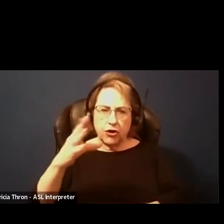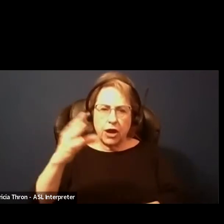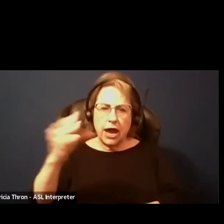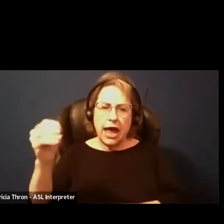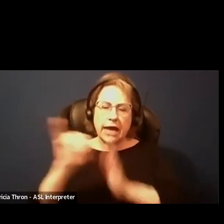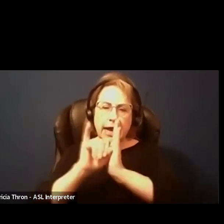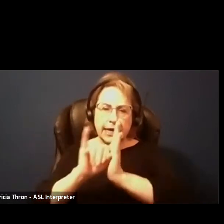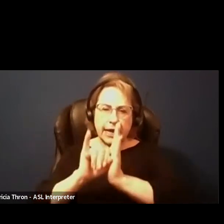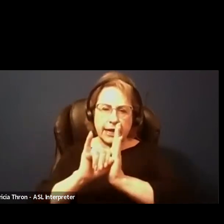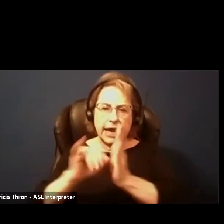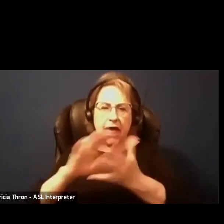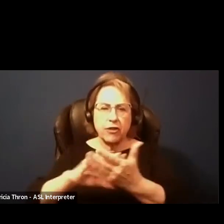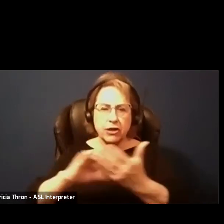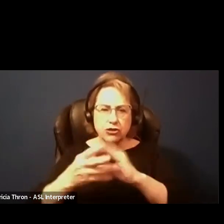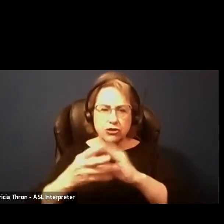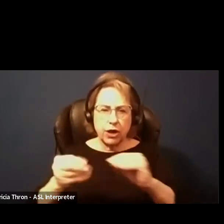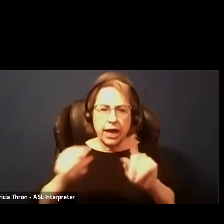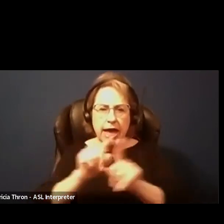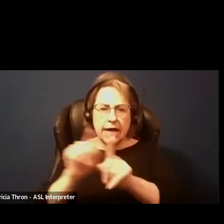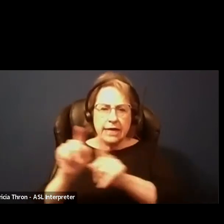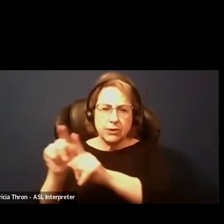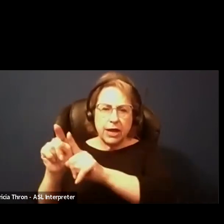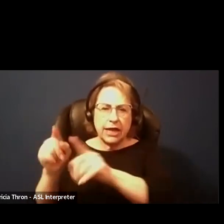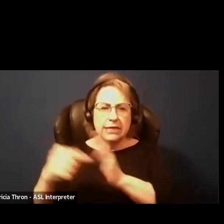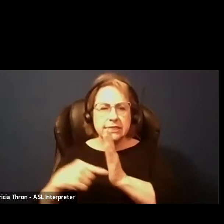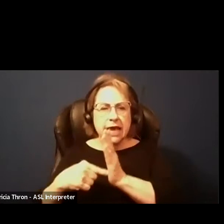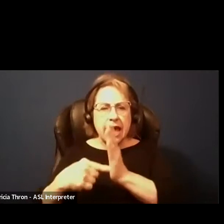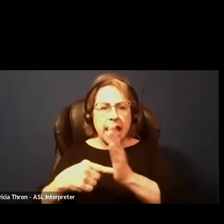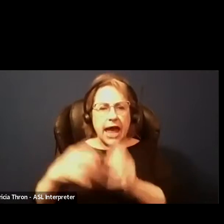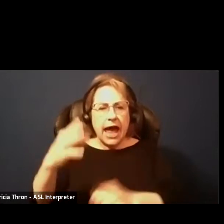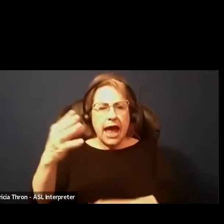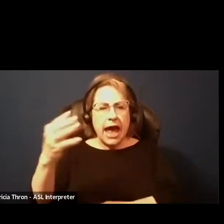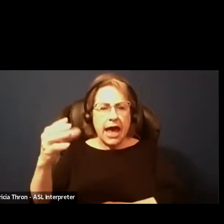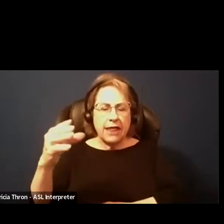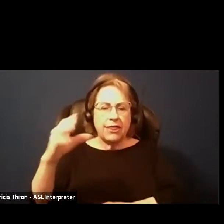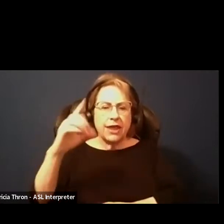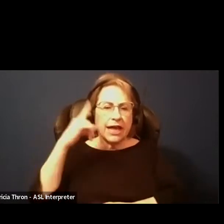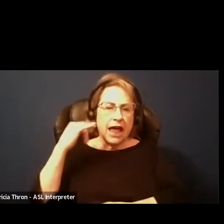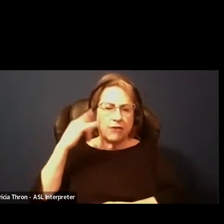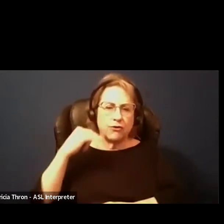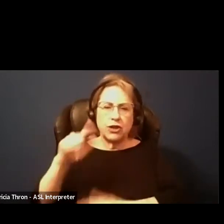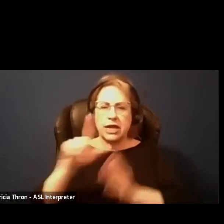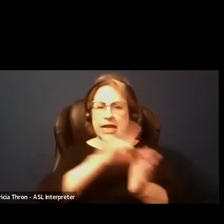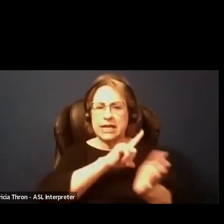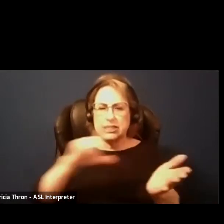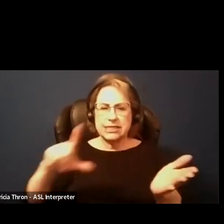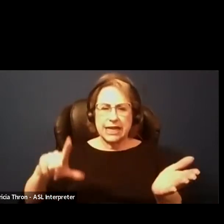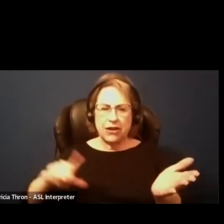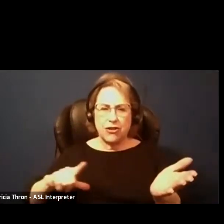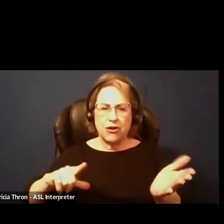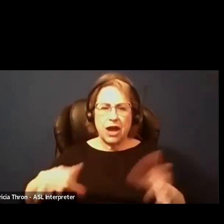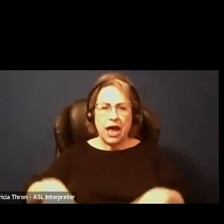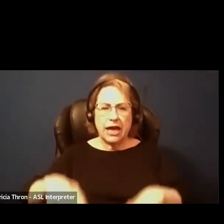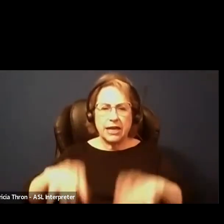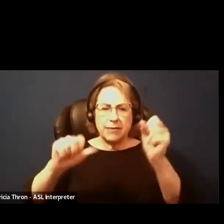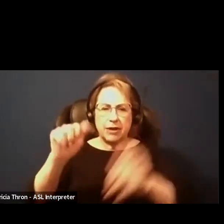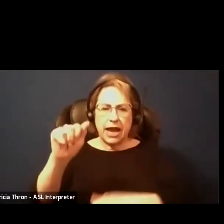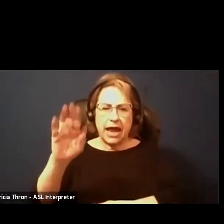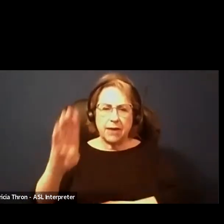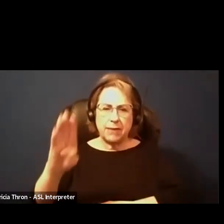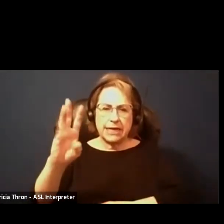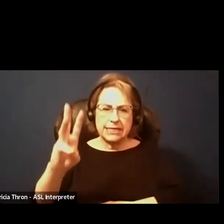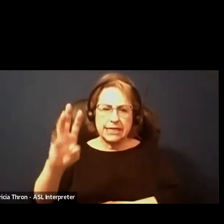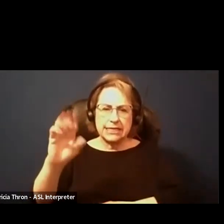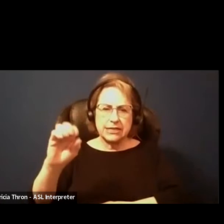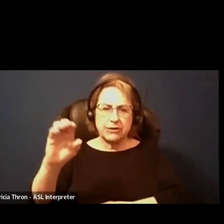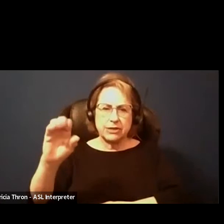curricula. And whereas the California legislature adopted AB 677, Chapter 744, 2017,